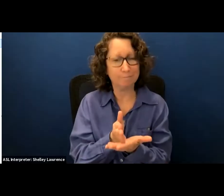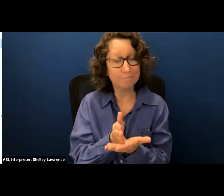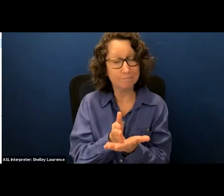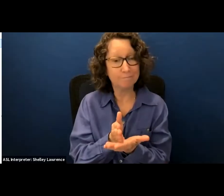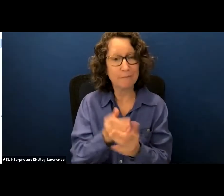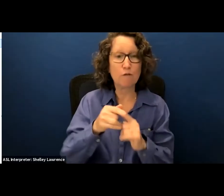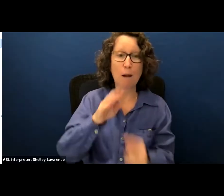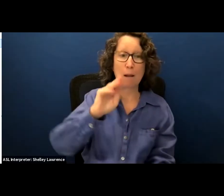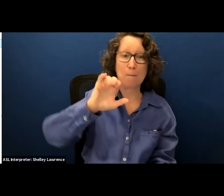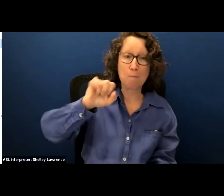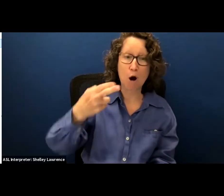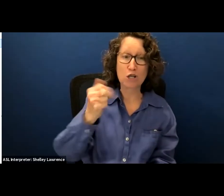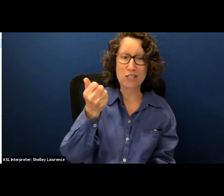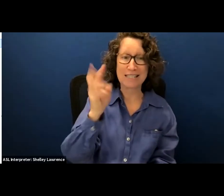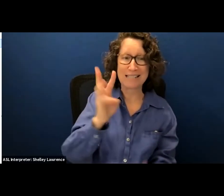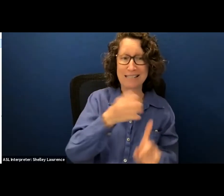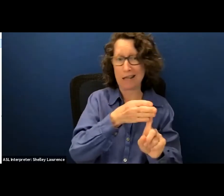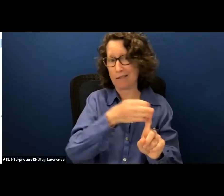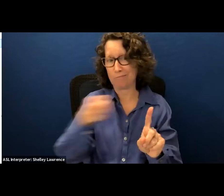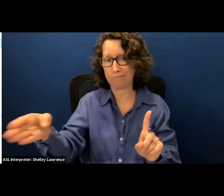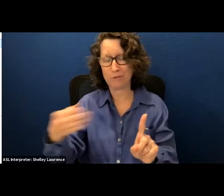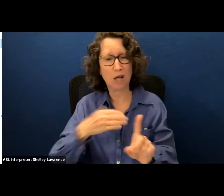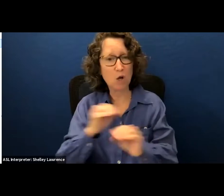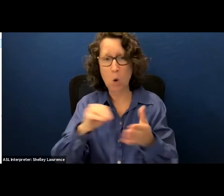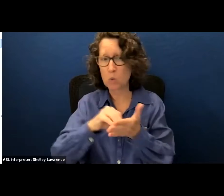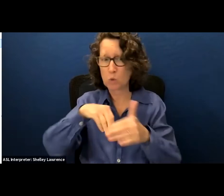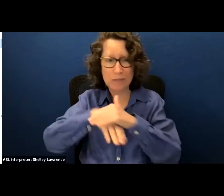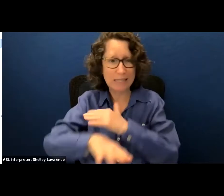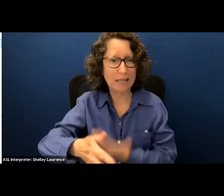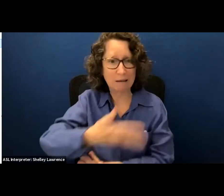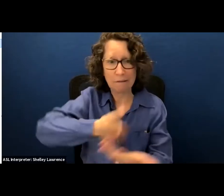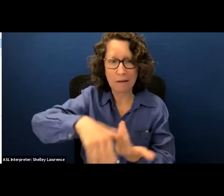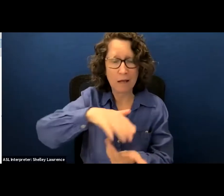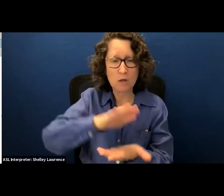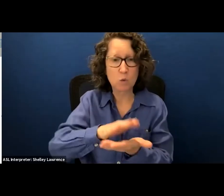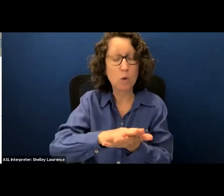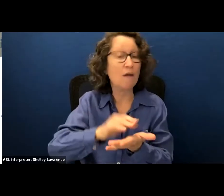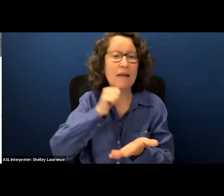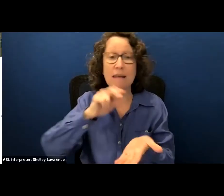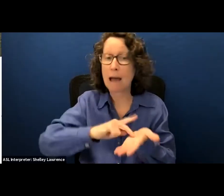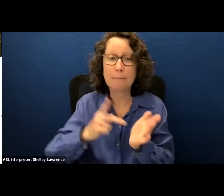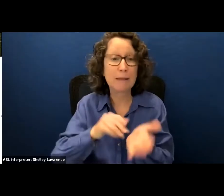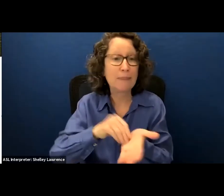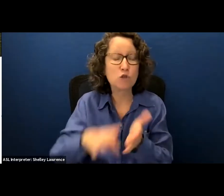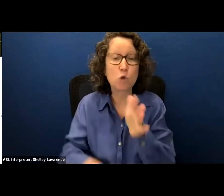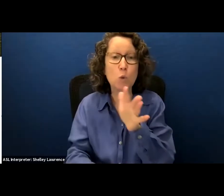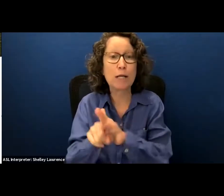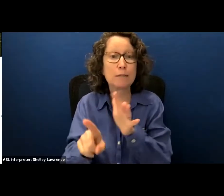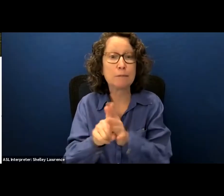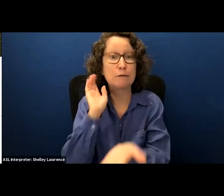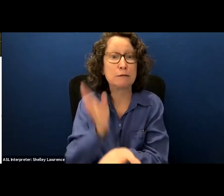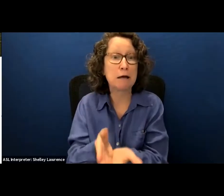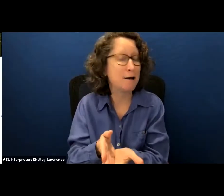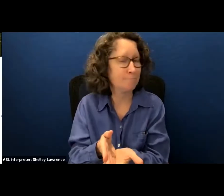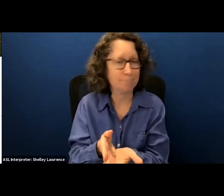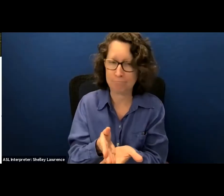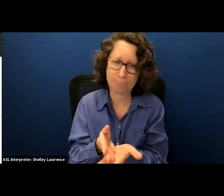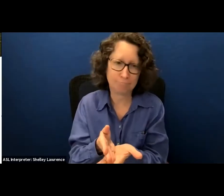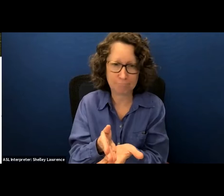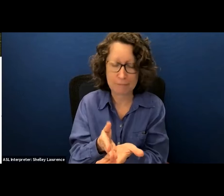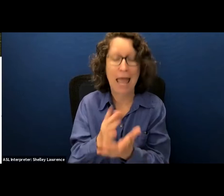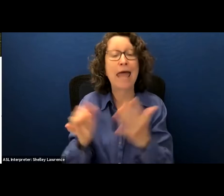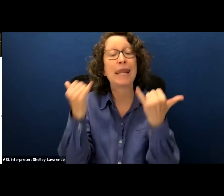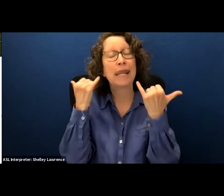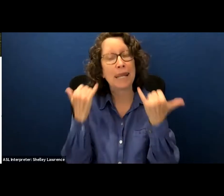From March 16th on, we did not have students in school, but that didn't mean that student incidences ended. And